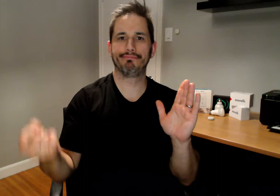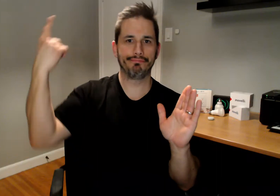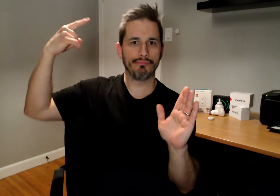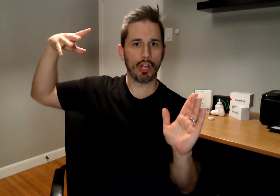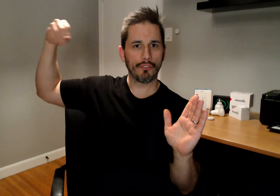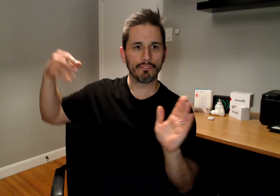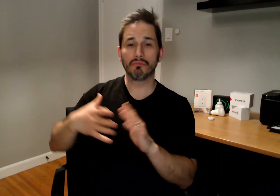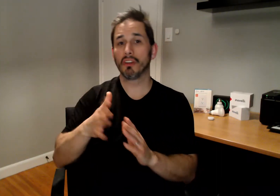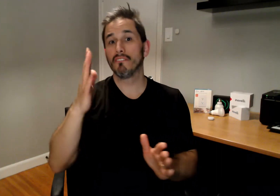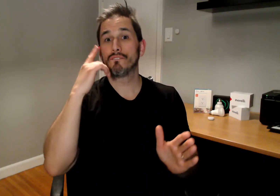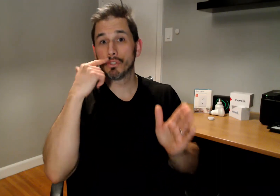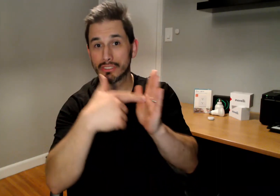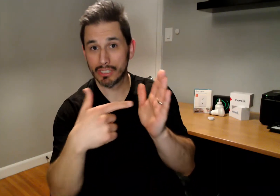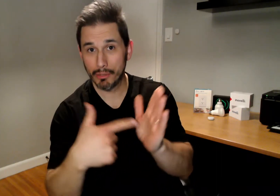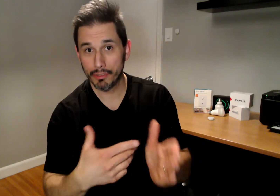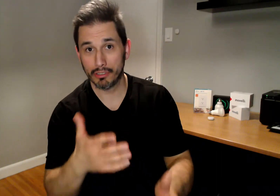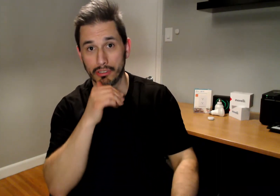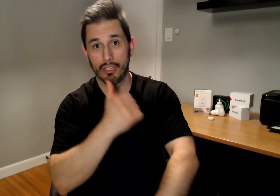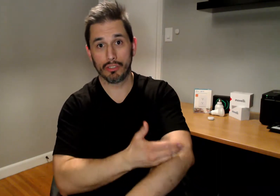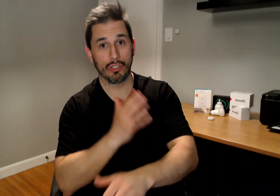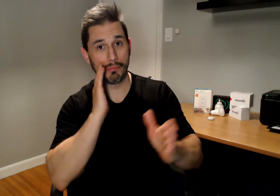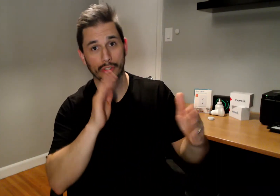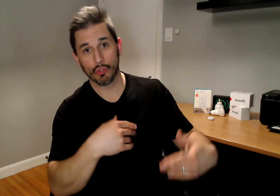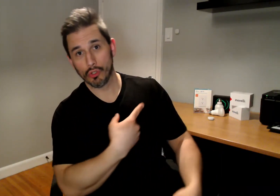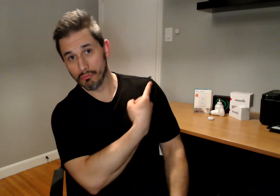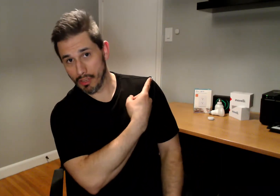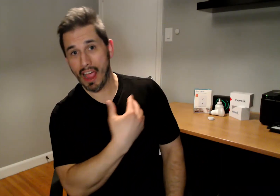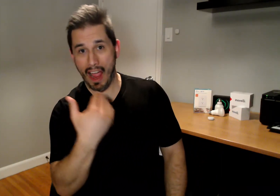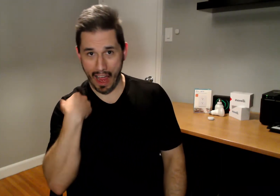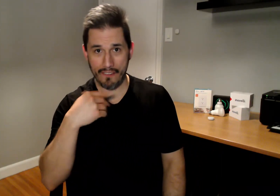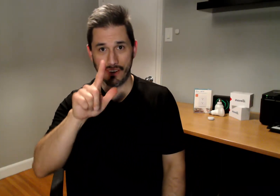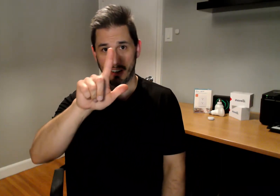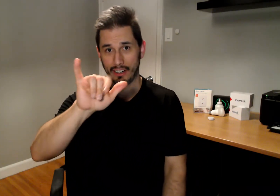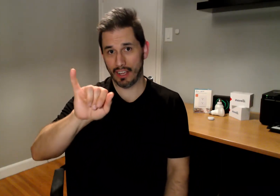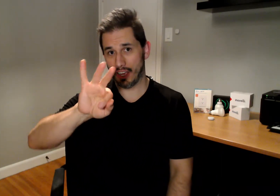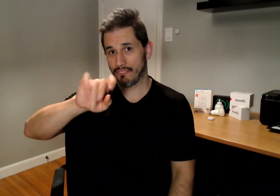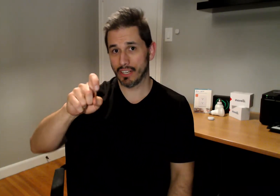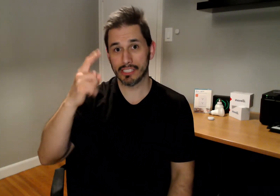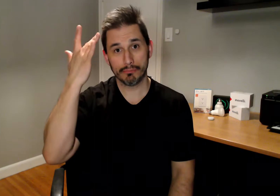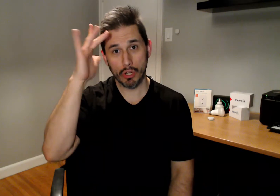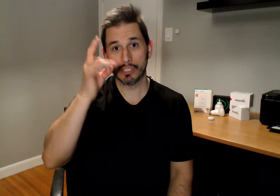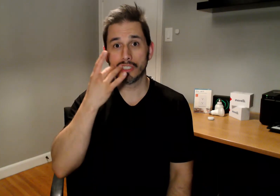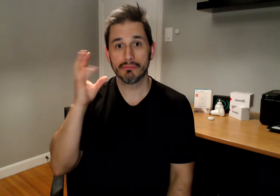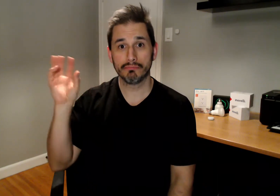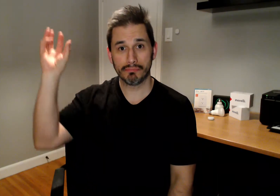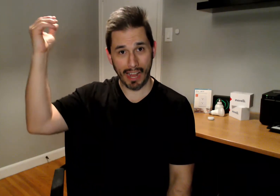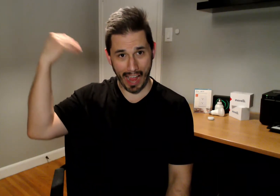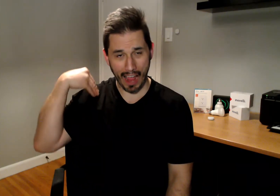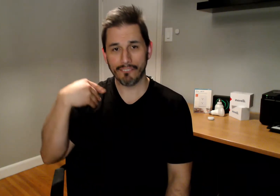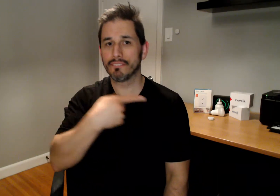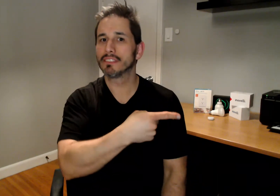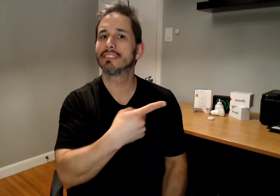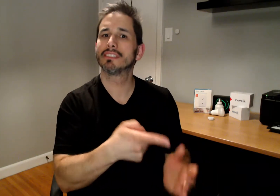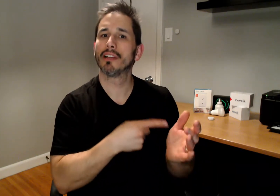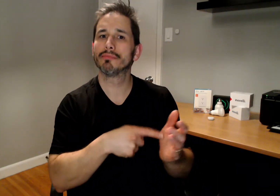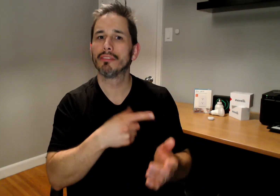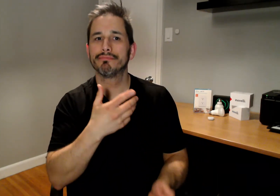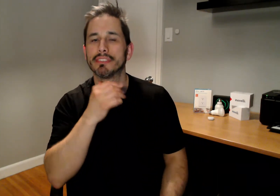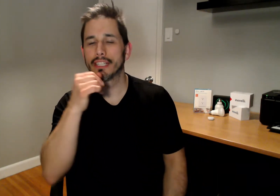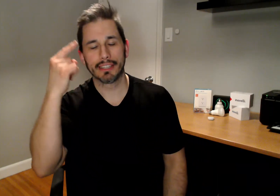signal to the hub, and the hub will give the signal to a smart light, turning it off. For instance, in my daughter's room, she has a LifeX